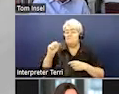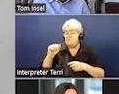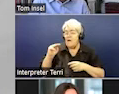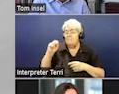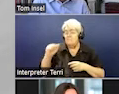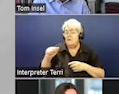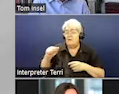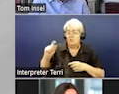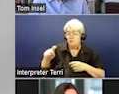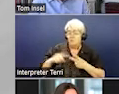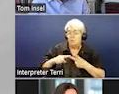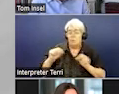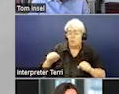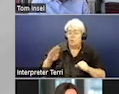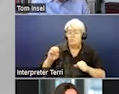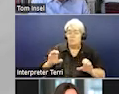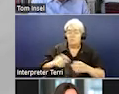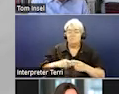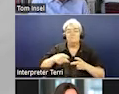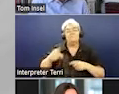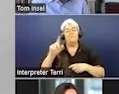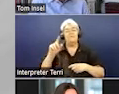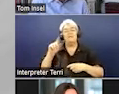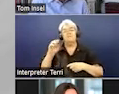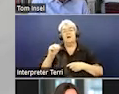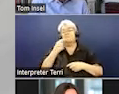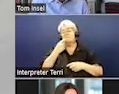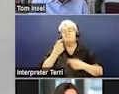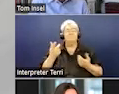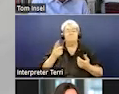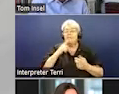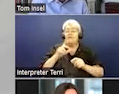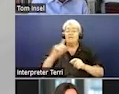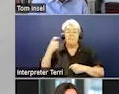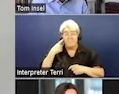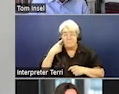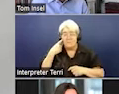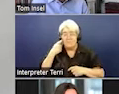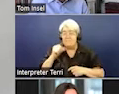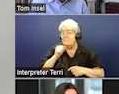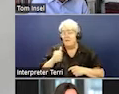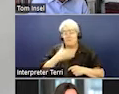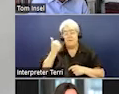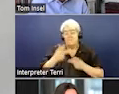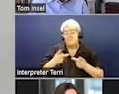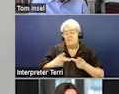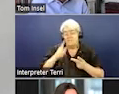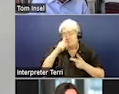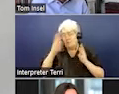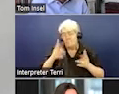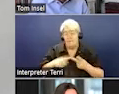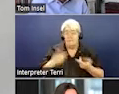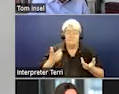doing. Well, Richard, I don't know that government is the place to innovate. Honestly, I left government